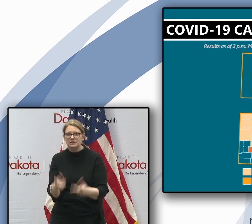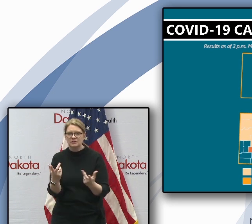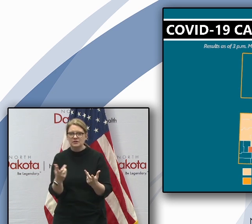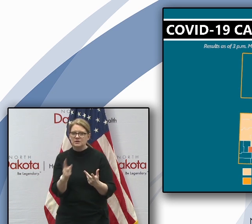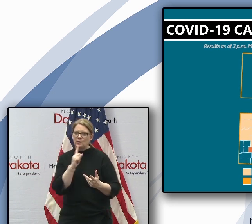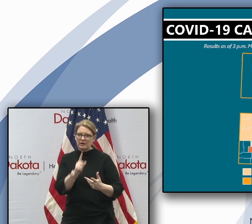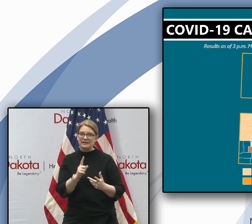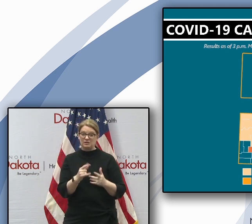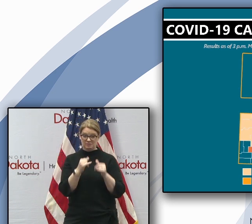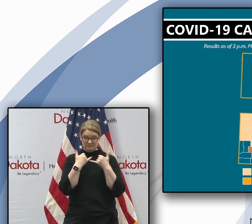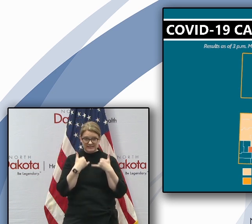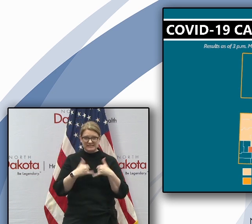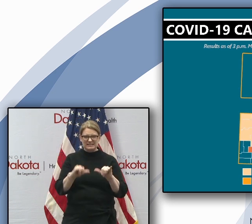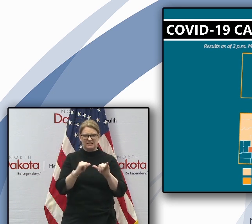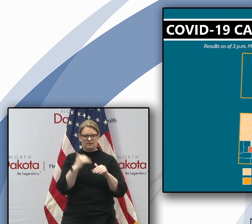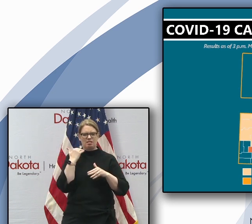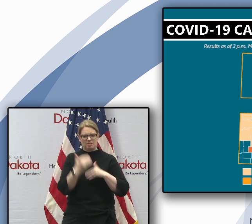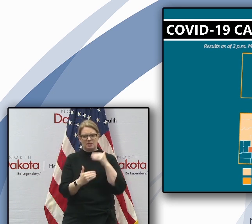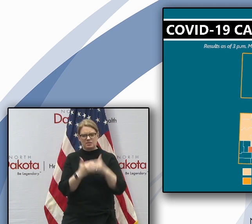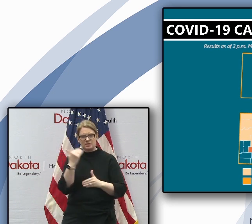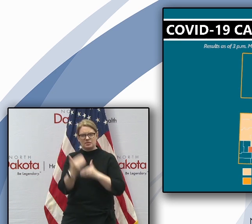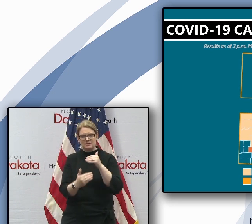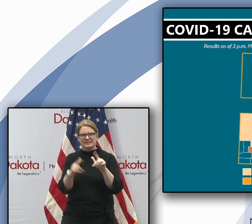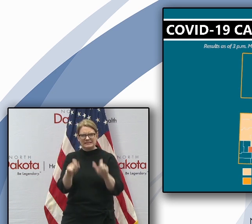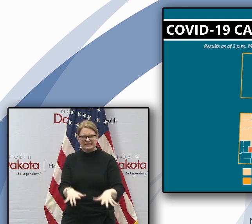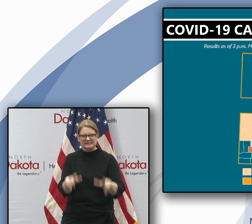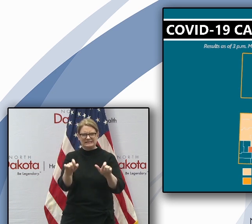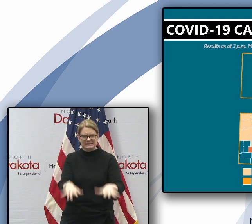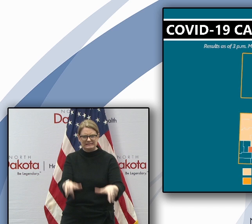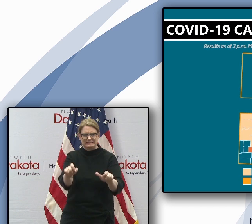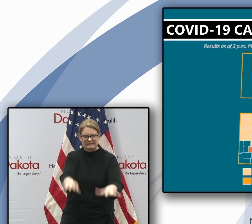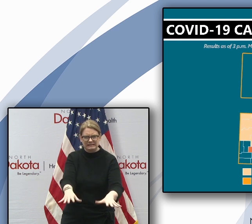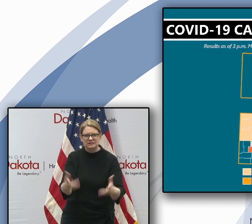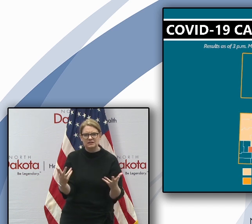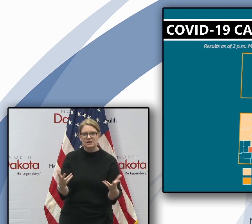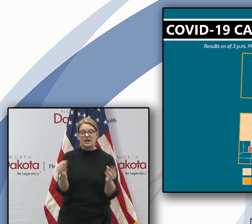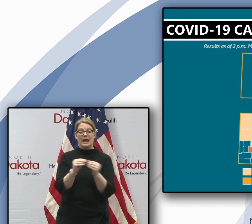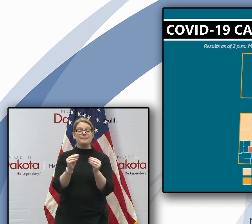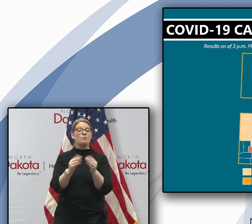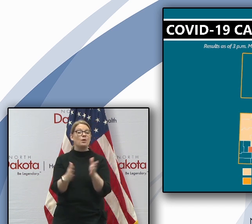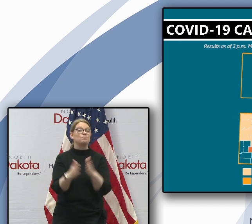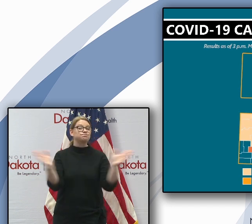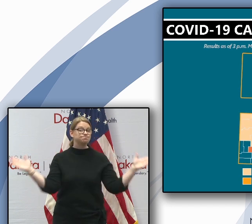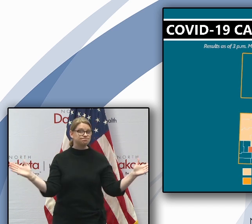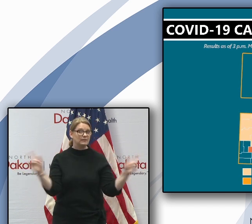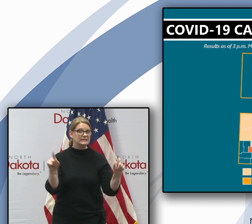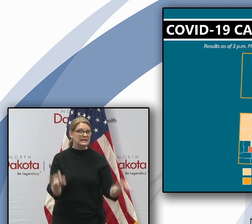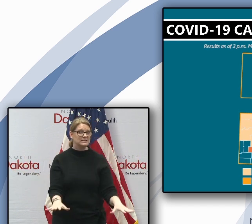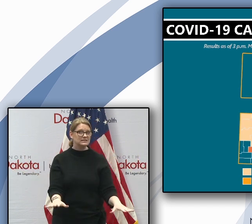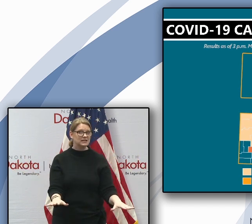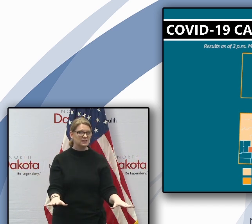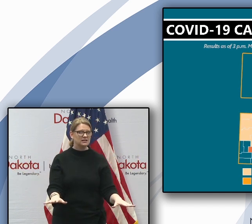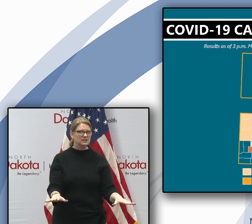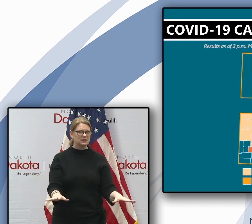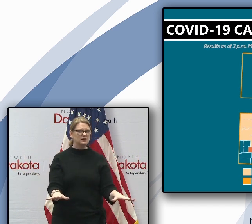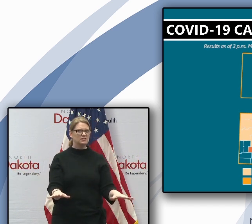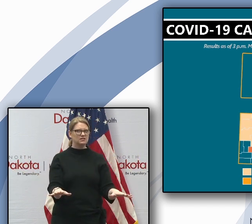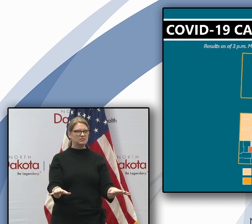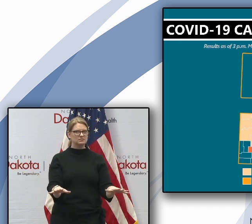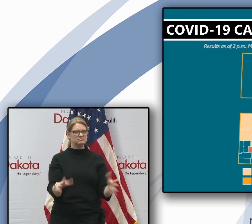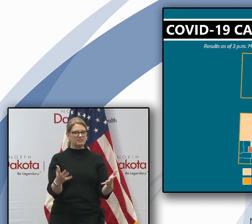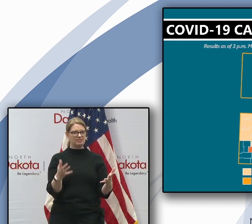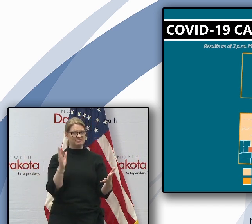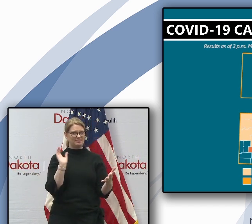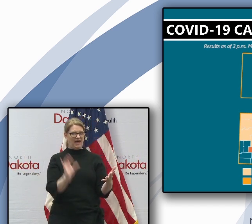and keep moving our way up that chart, because we know that testing and more broad testing is one of the ways that we work our way